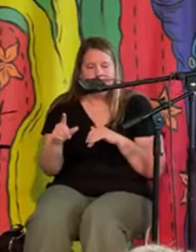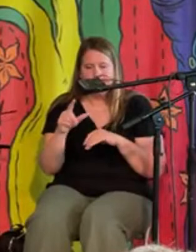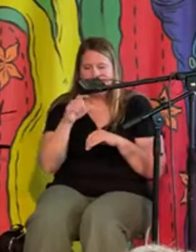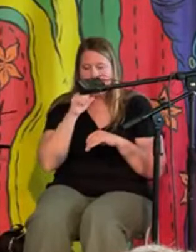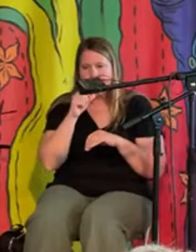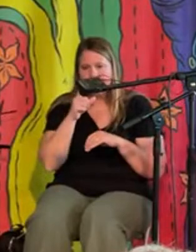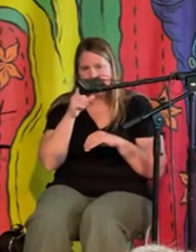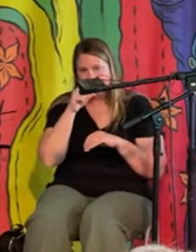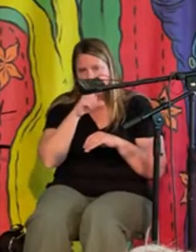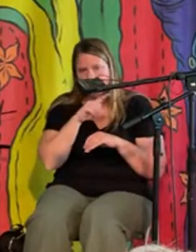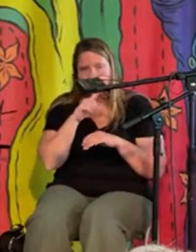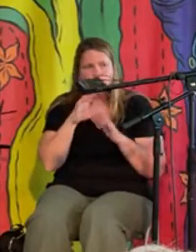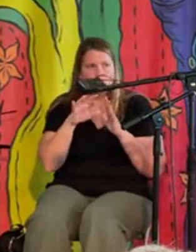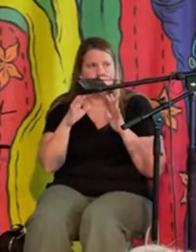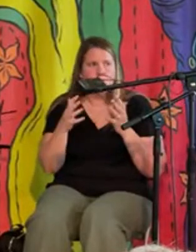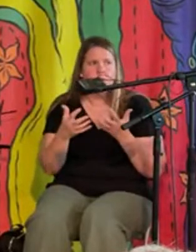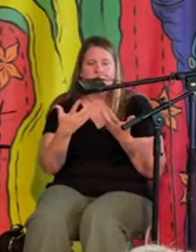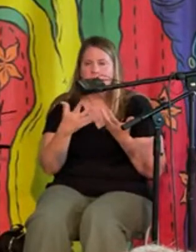more crisis.